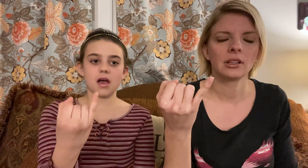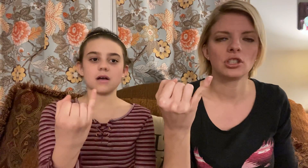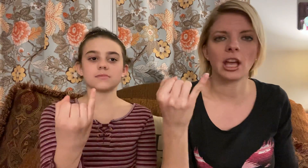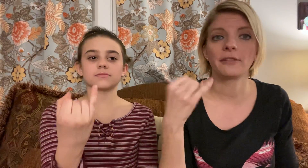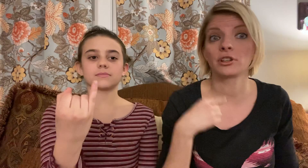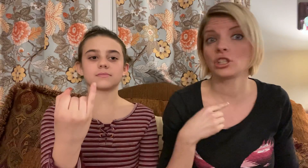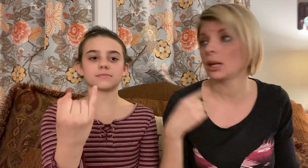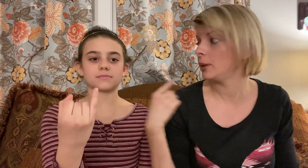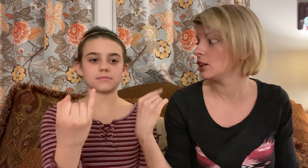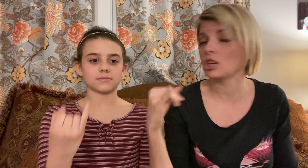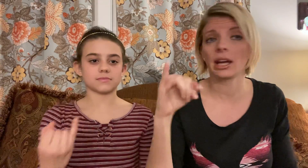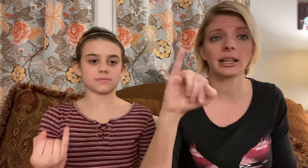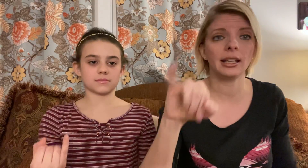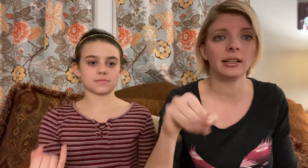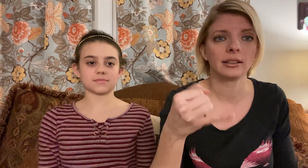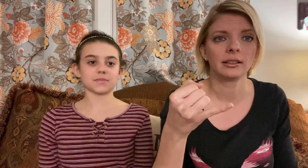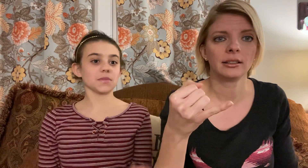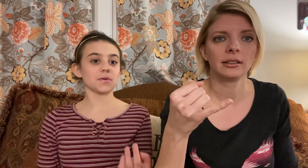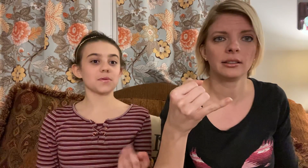J for Jamie and Jackie.